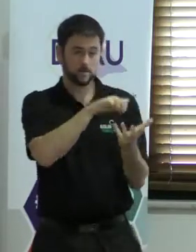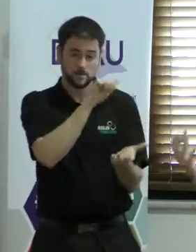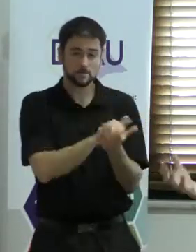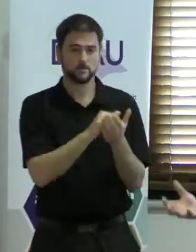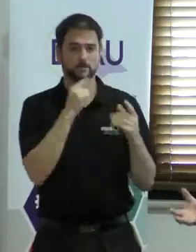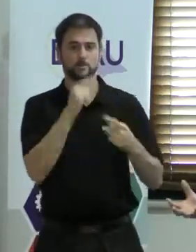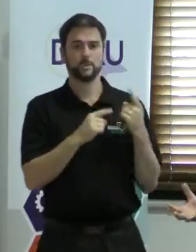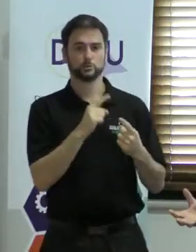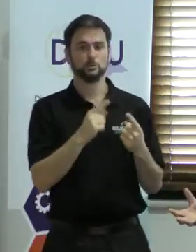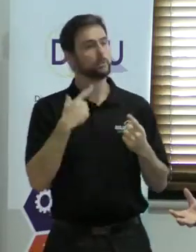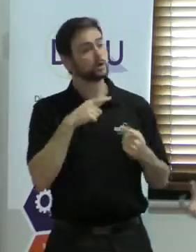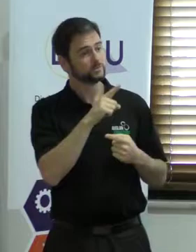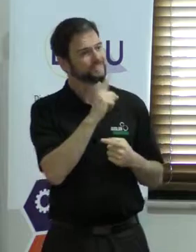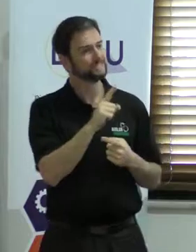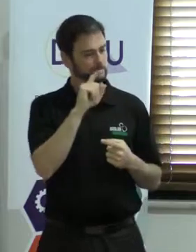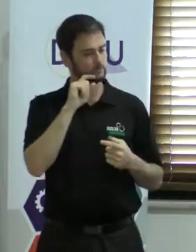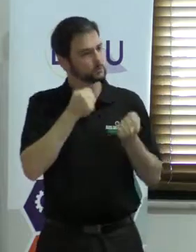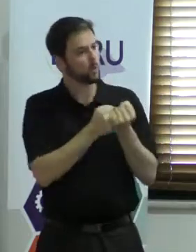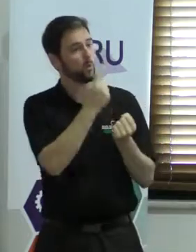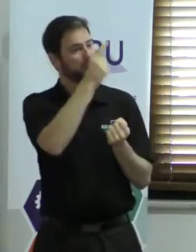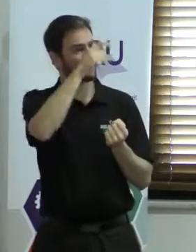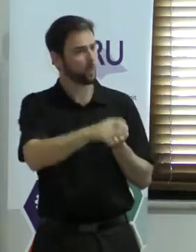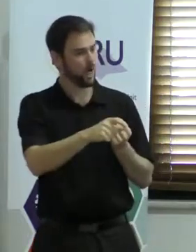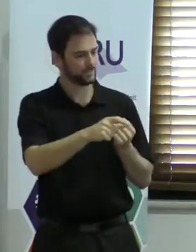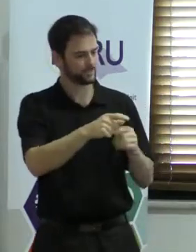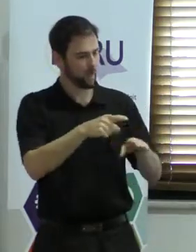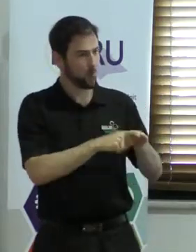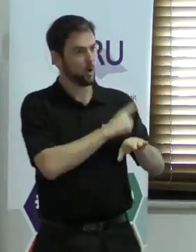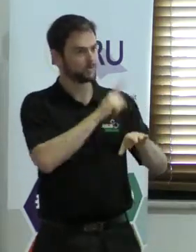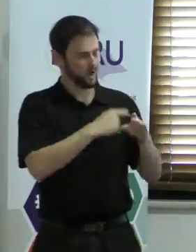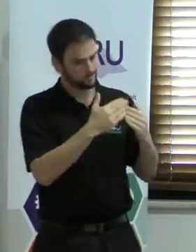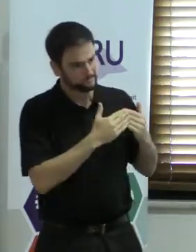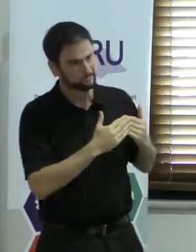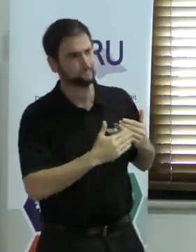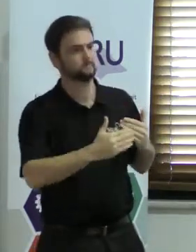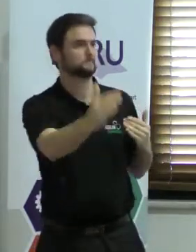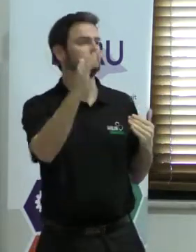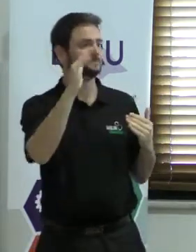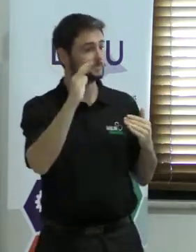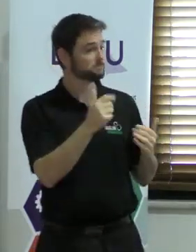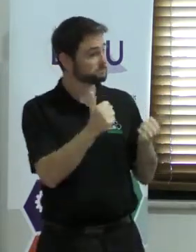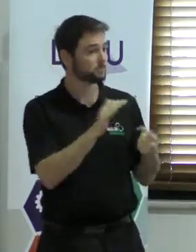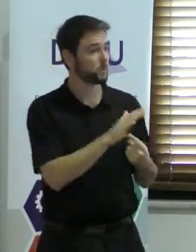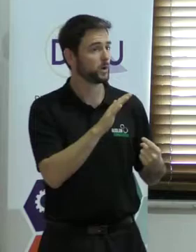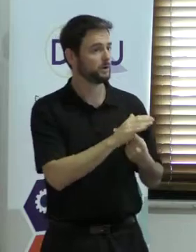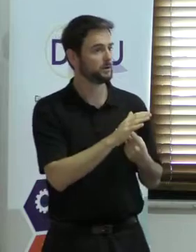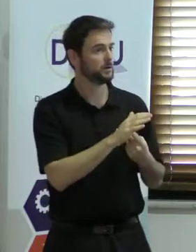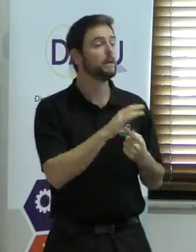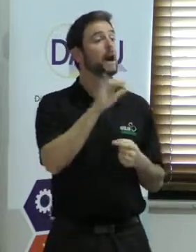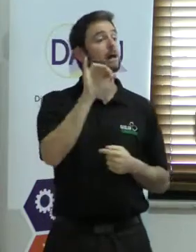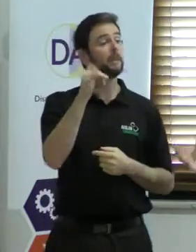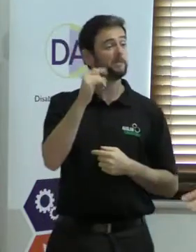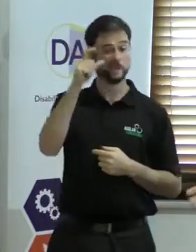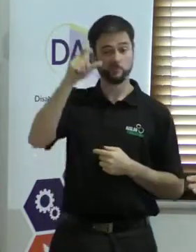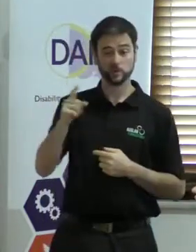seeing a client for a very long period. Or if you are getting a person who has previously come to your service with one issue